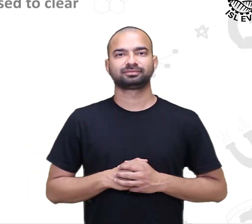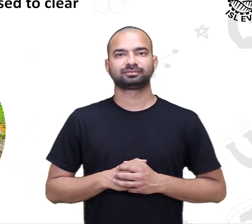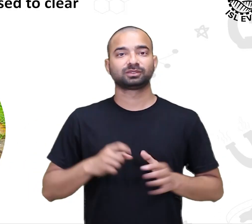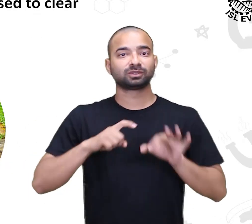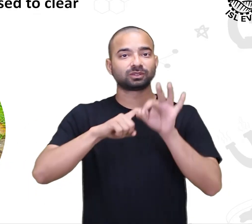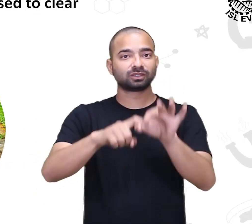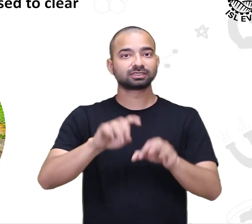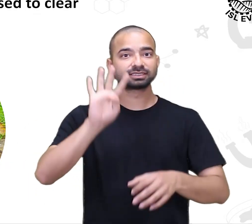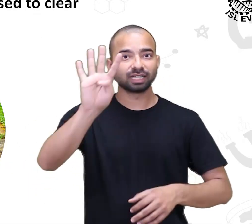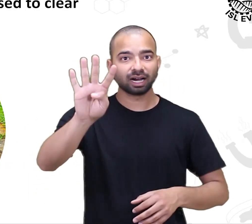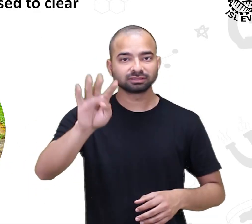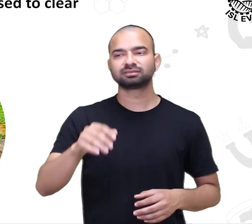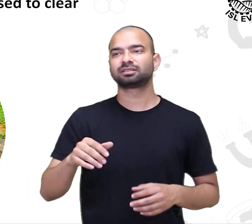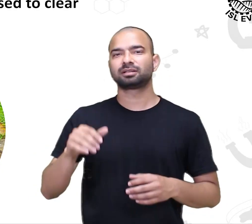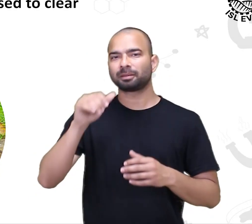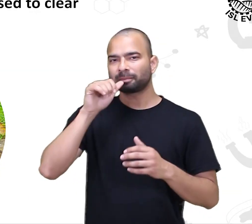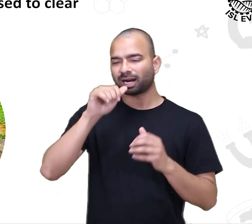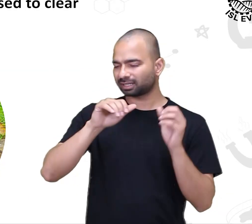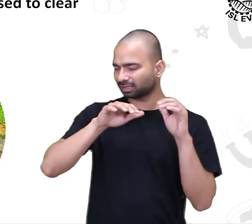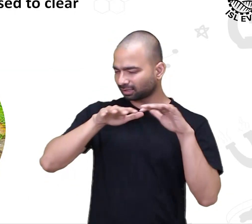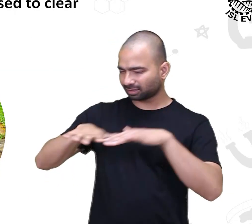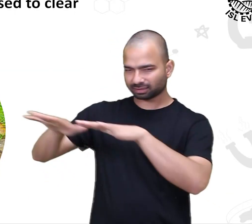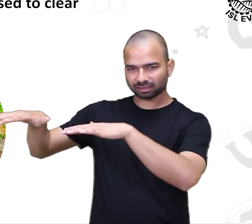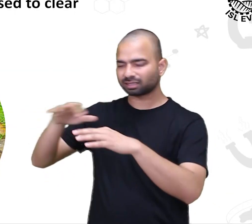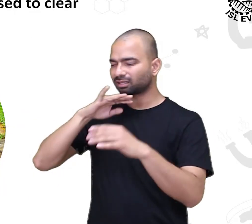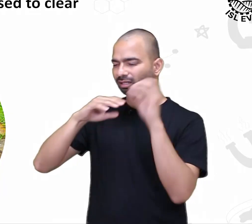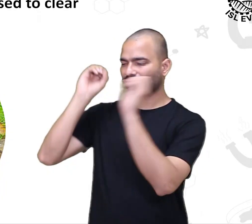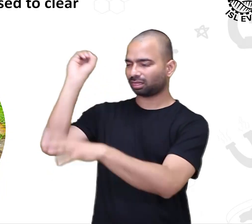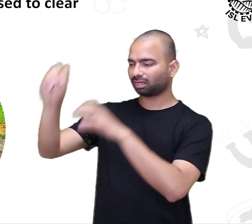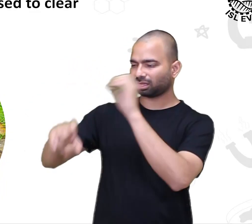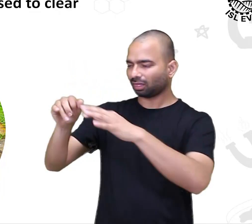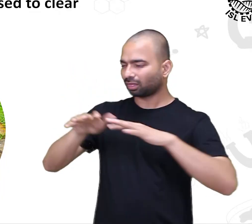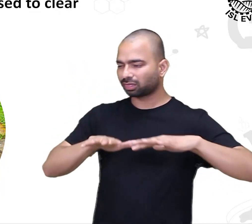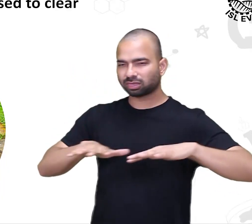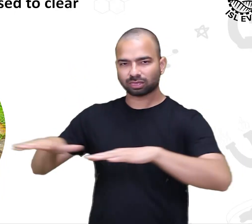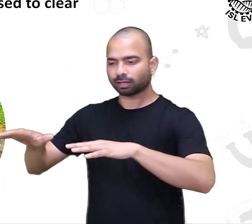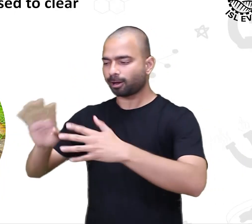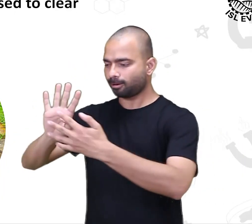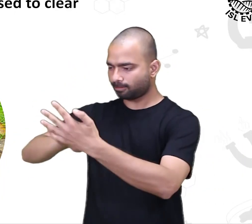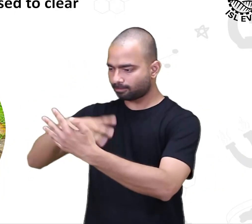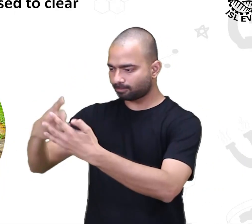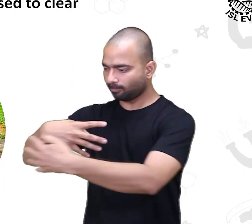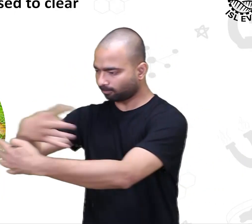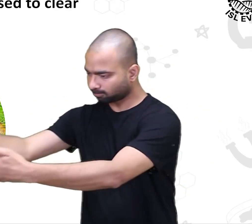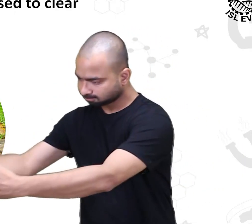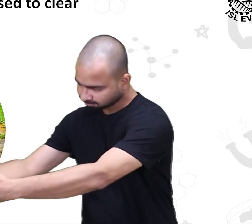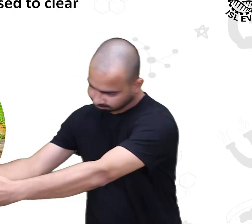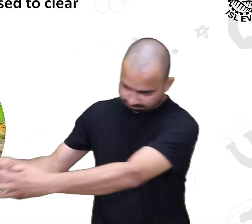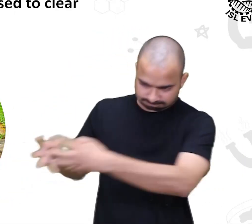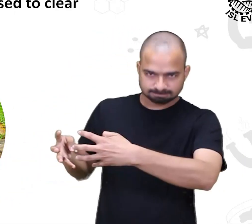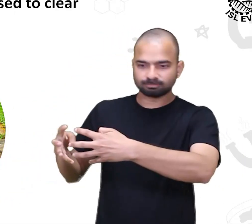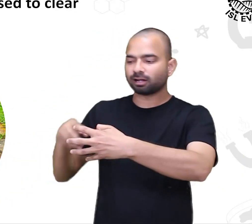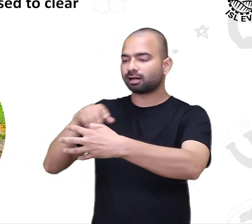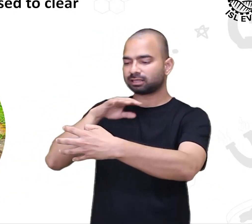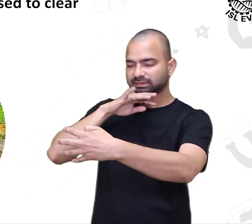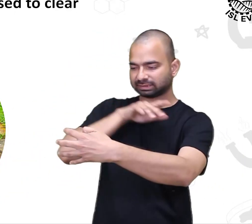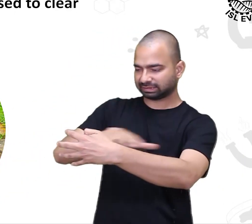Question number 4. What kind of filter is used to clear drain